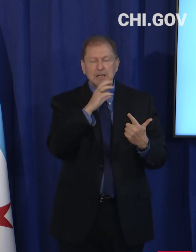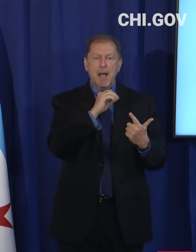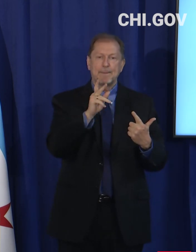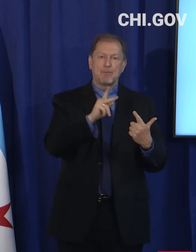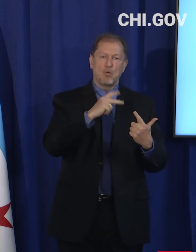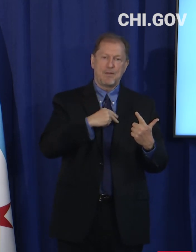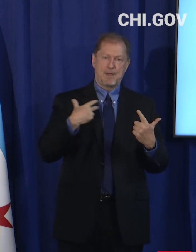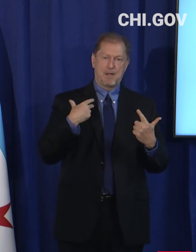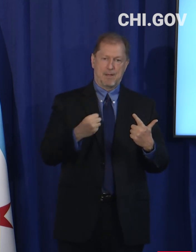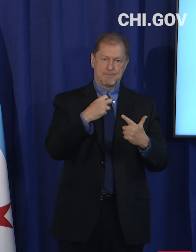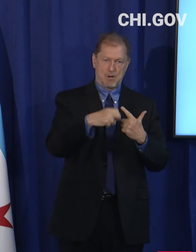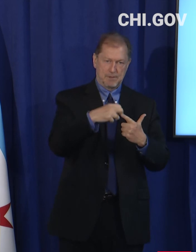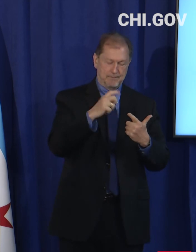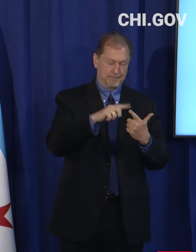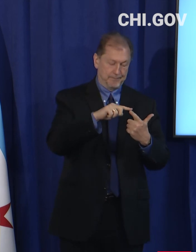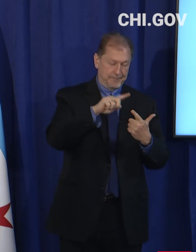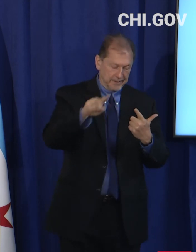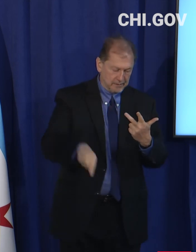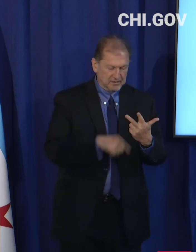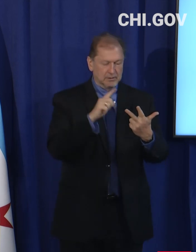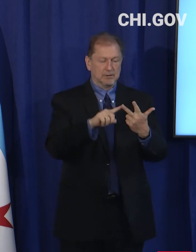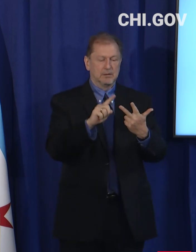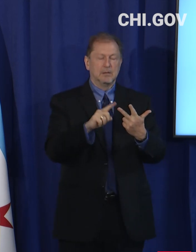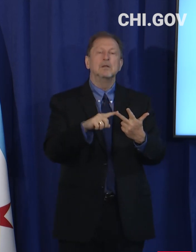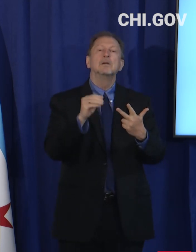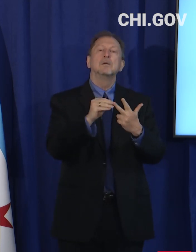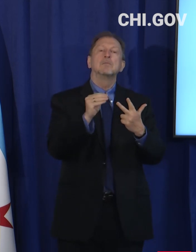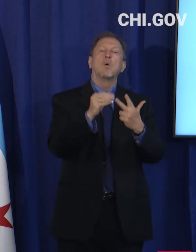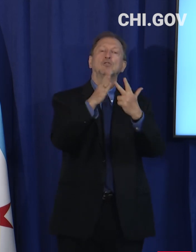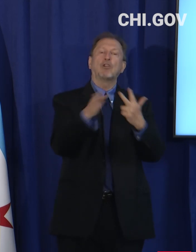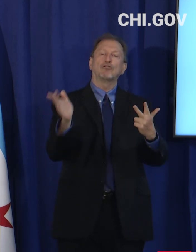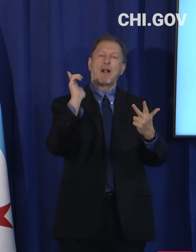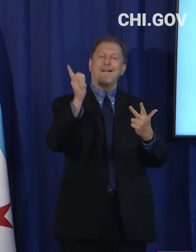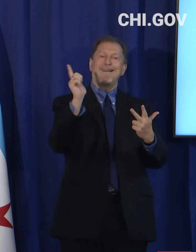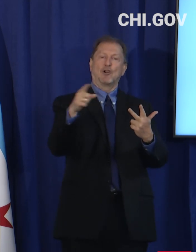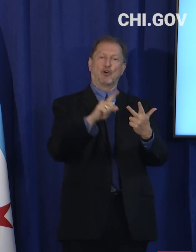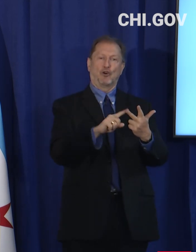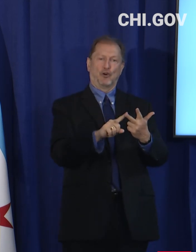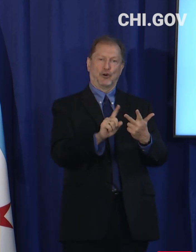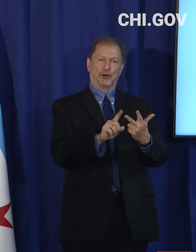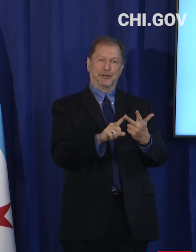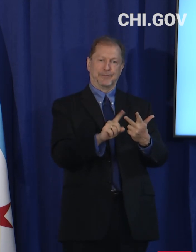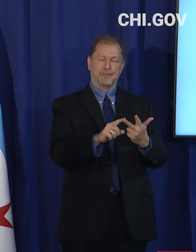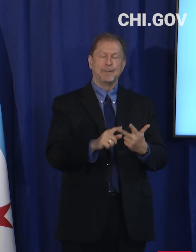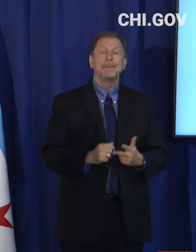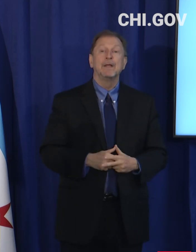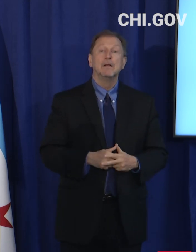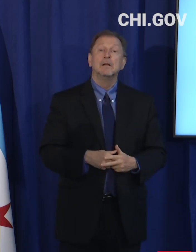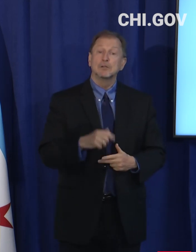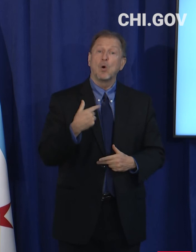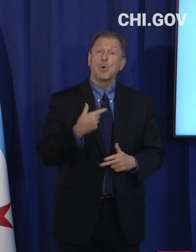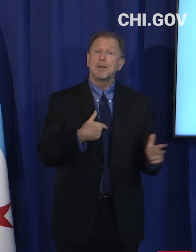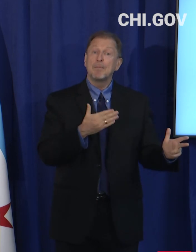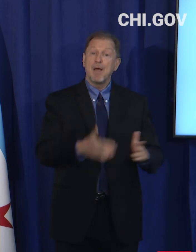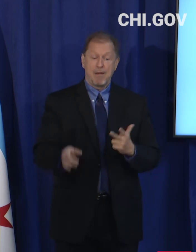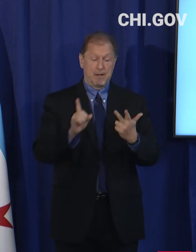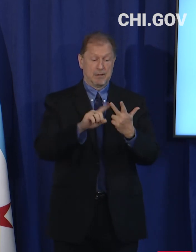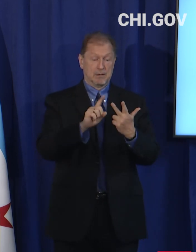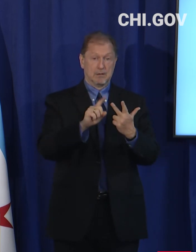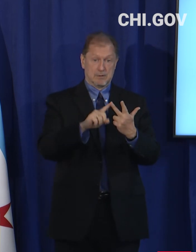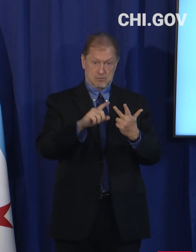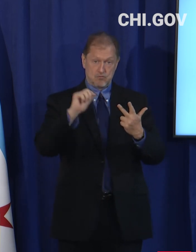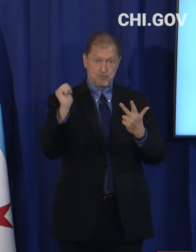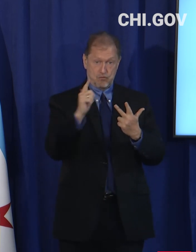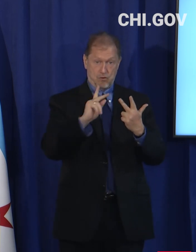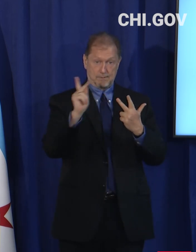Though the timeline will vary depending on an array of factors, our goal throughout this process will be for everyone to be able to easily get